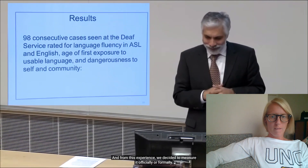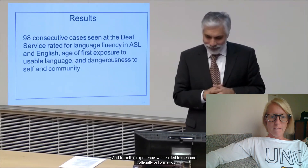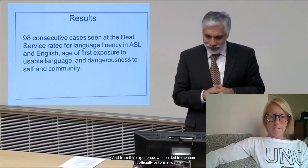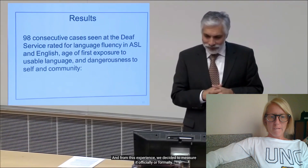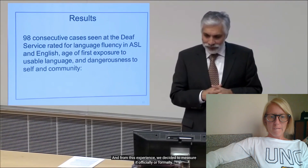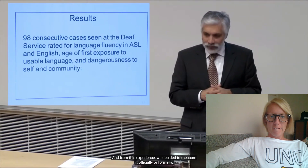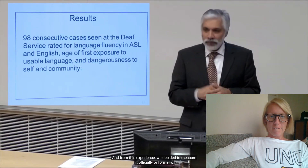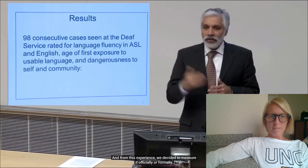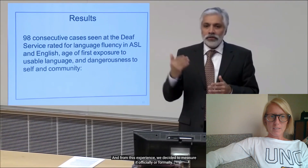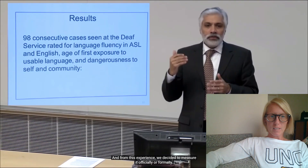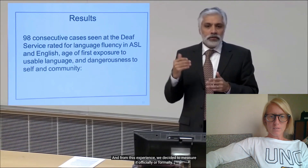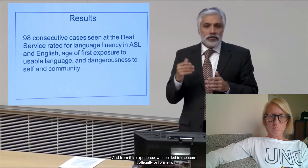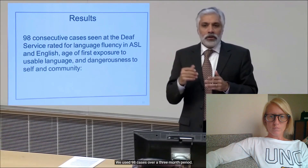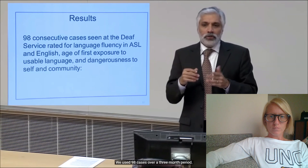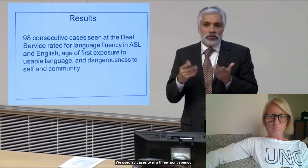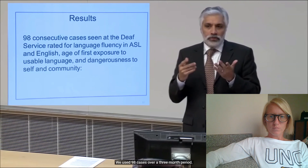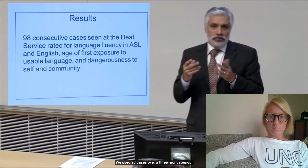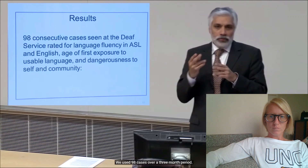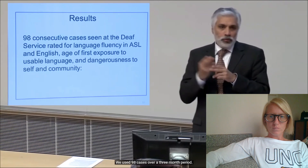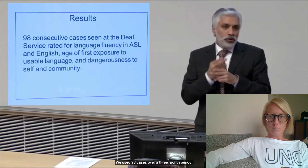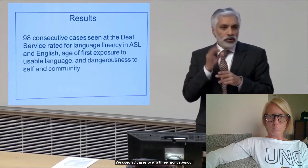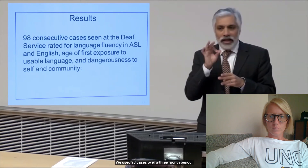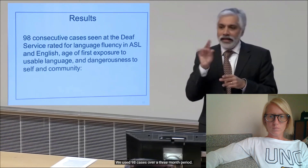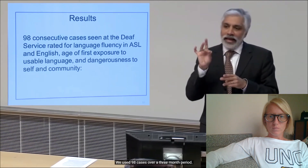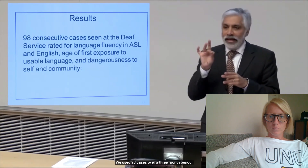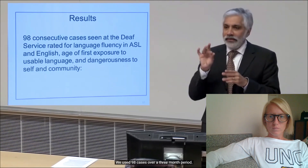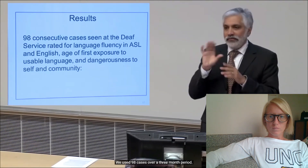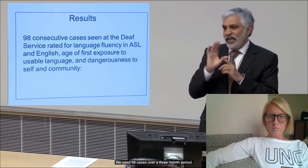it officially or formally. Next slide.